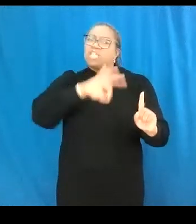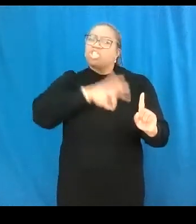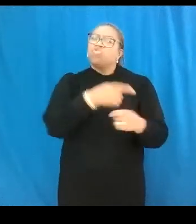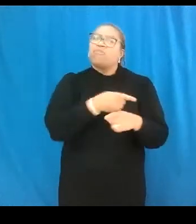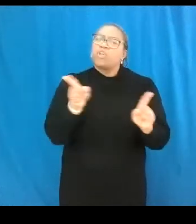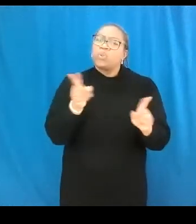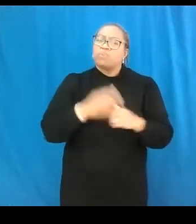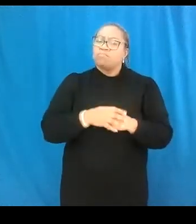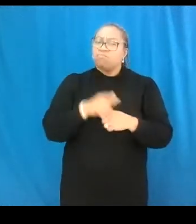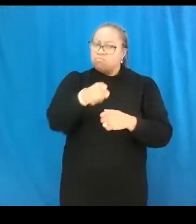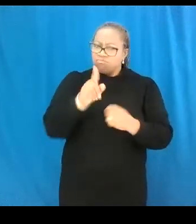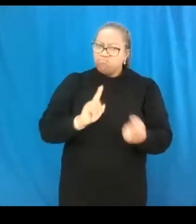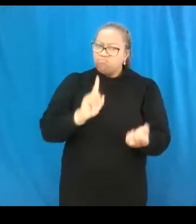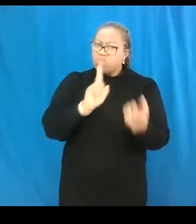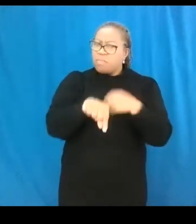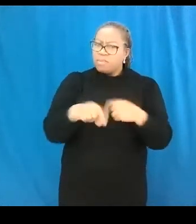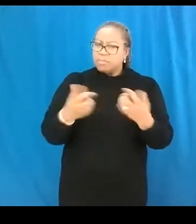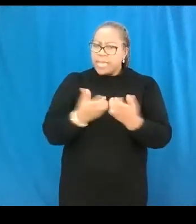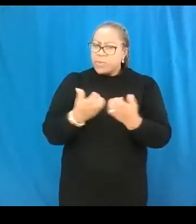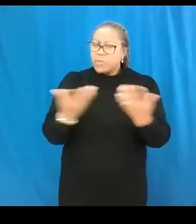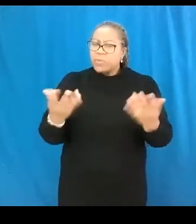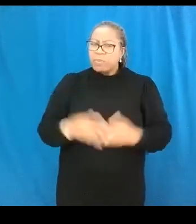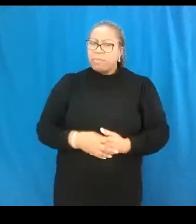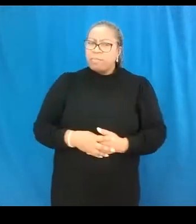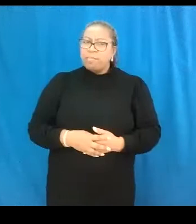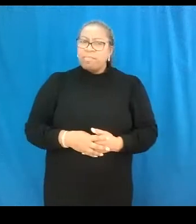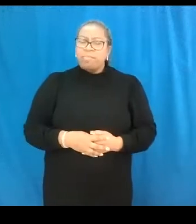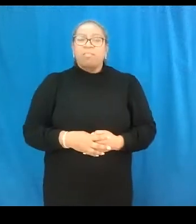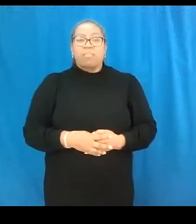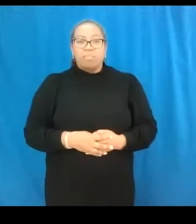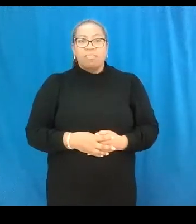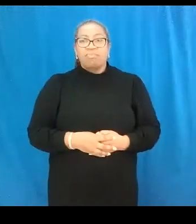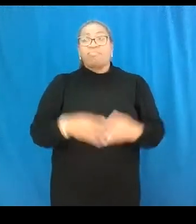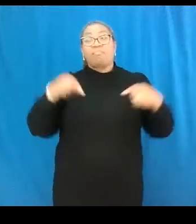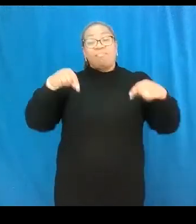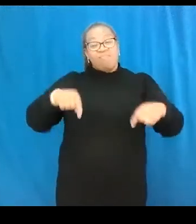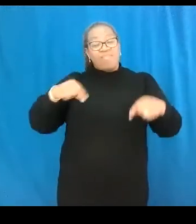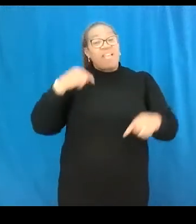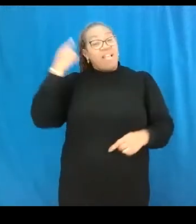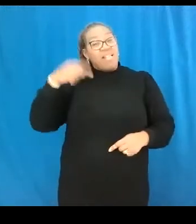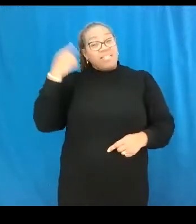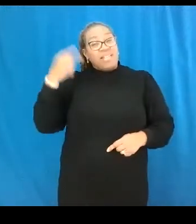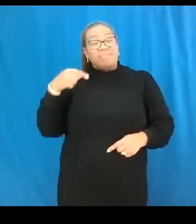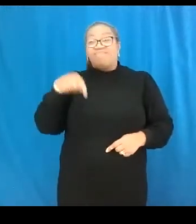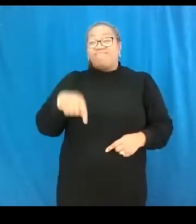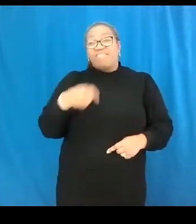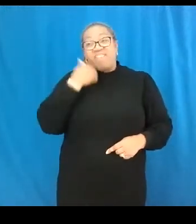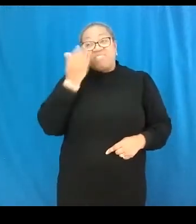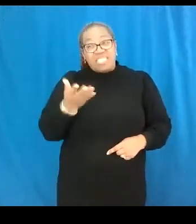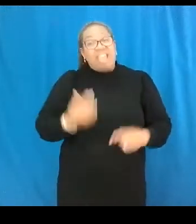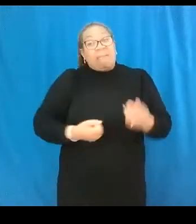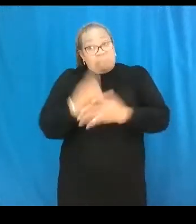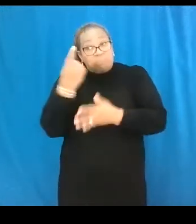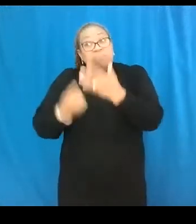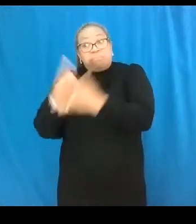you respond? I think in a city like ours, in London, this, unfortunately, is a day-to-day occurrence for